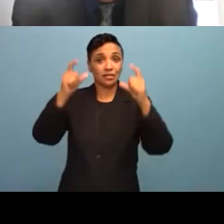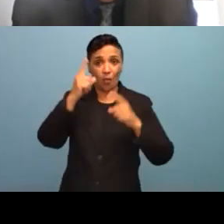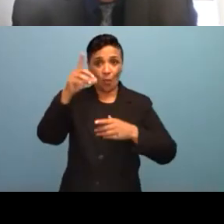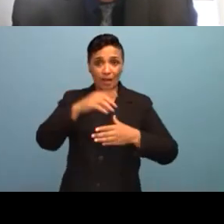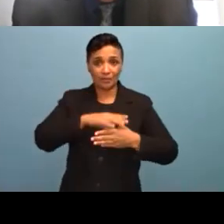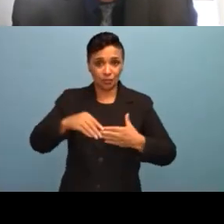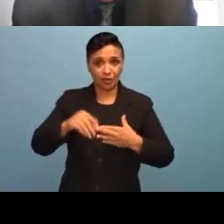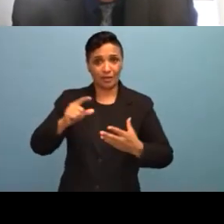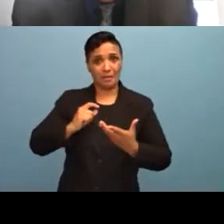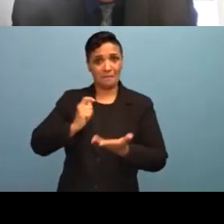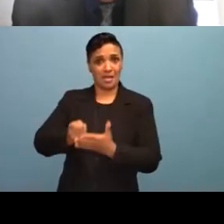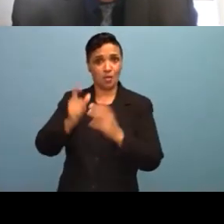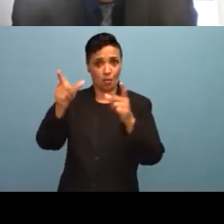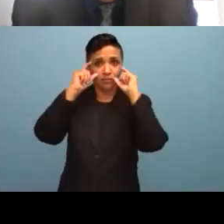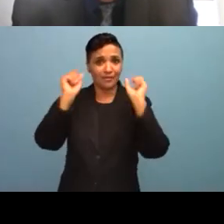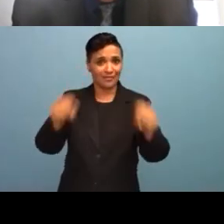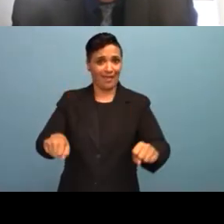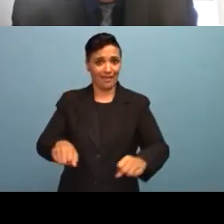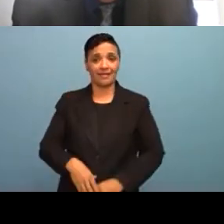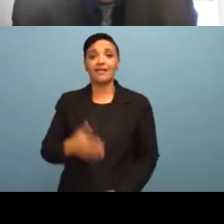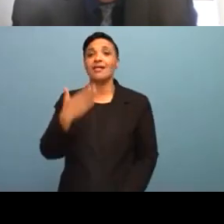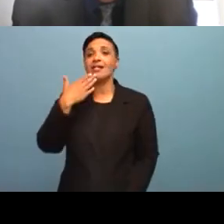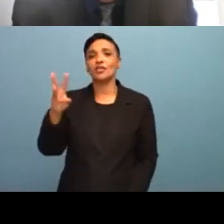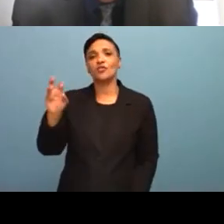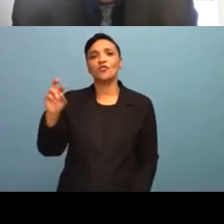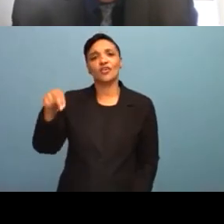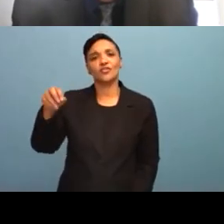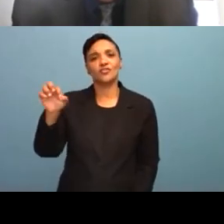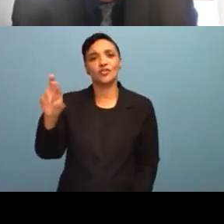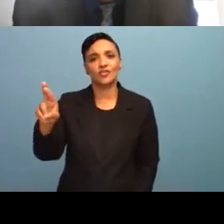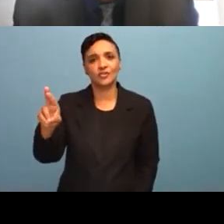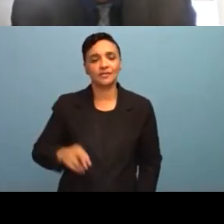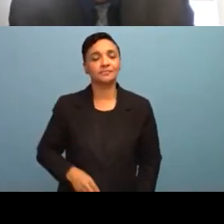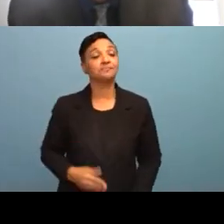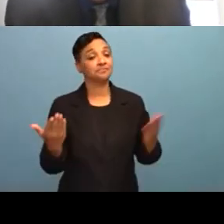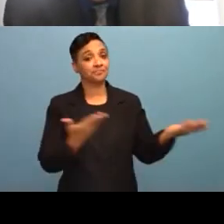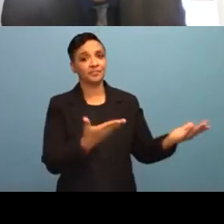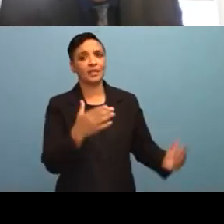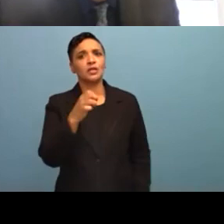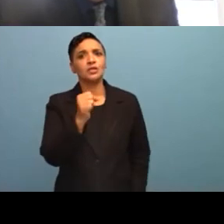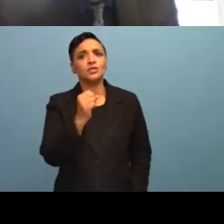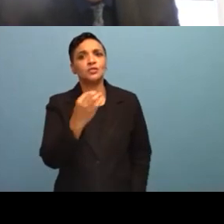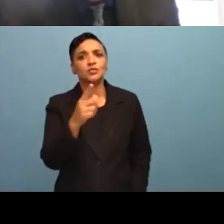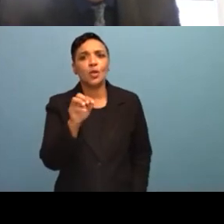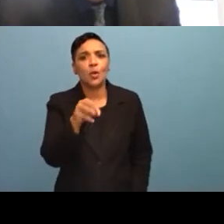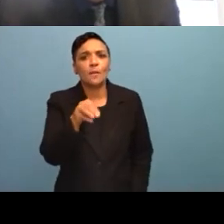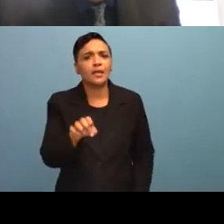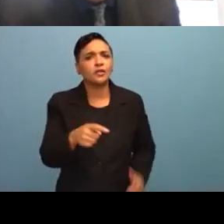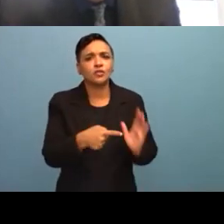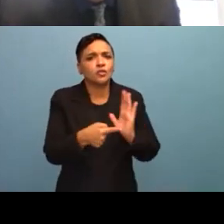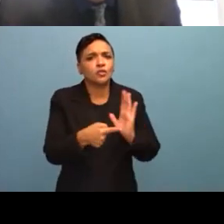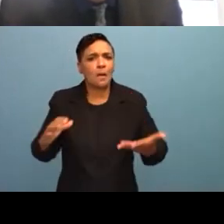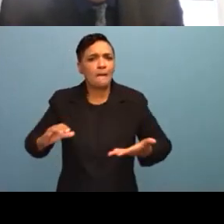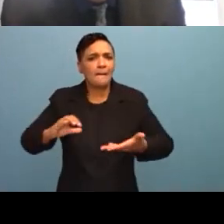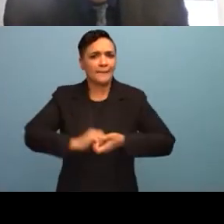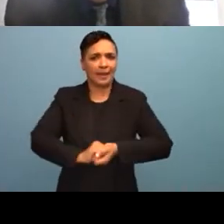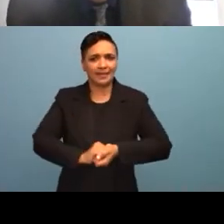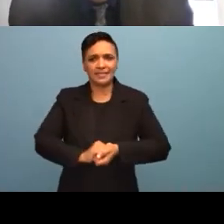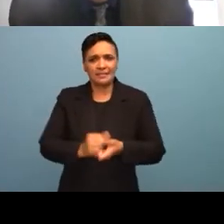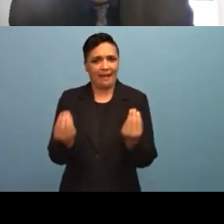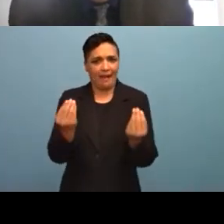days. Yeah, thank you, Werner, loud and clear. Salome, bring this to life with for us with a real example of a partnership you know has helped you